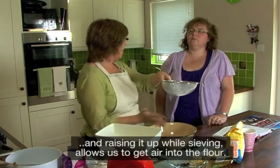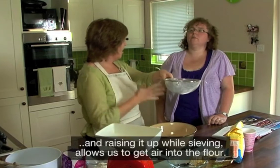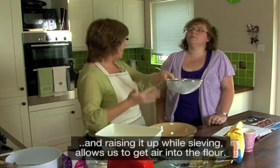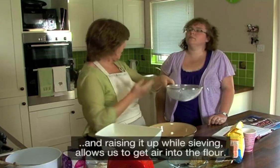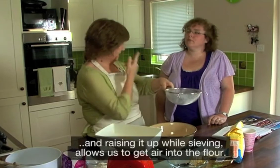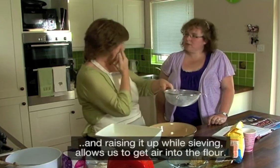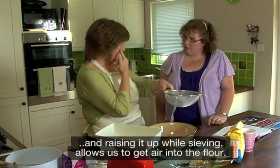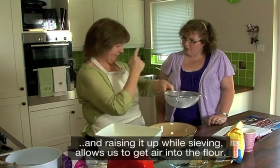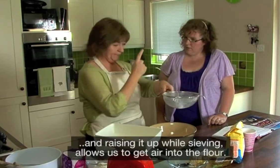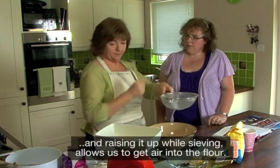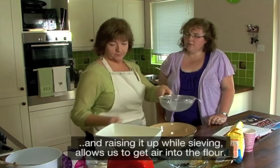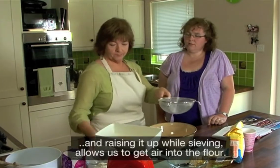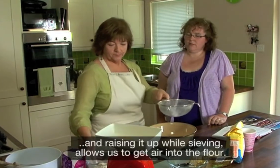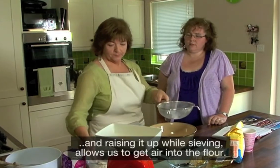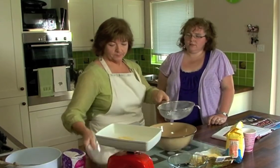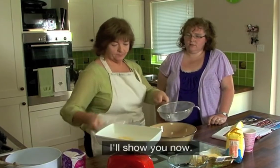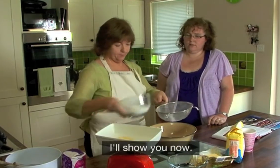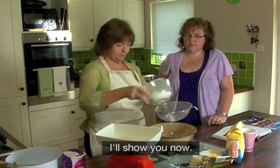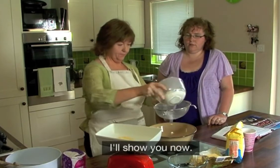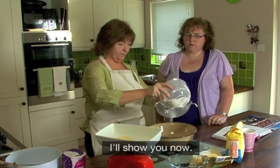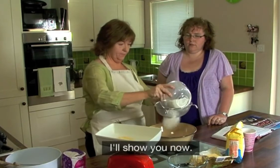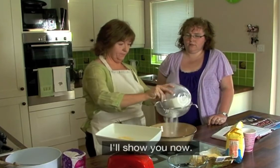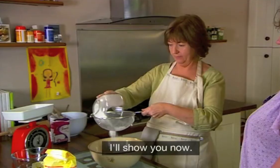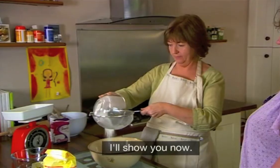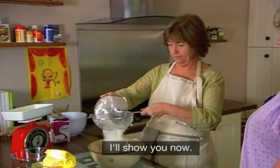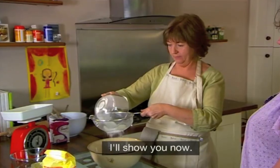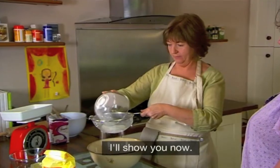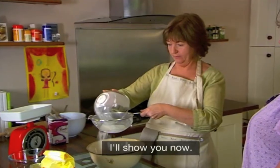allows us to get air into the flour. I'll show you now.